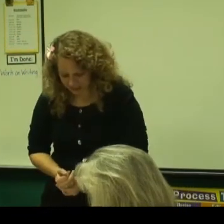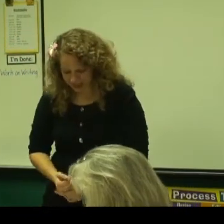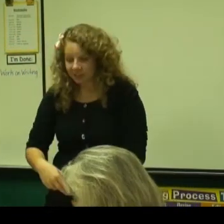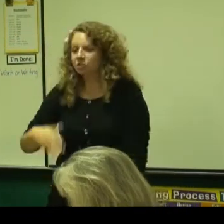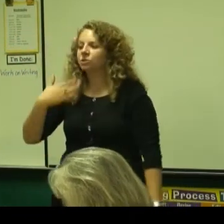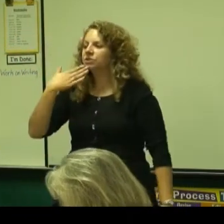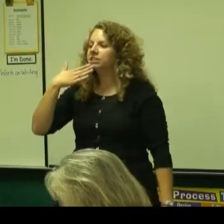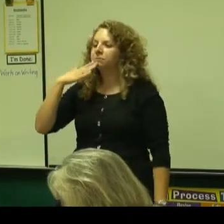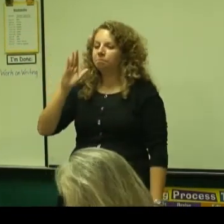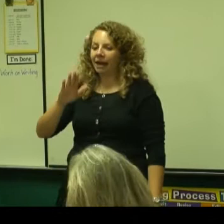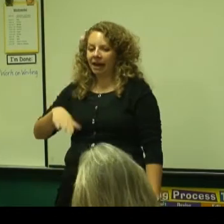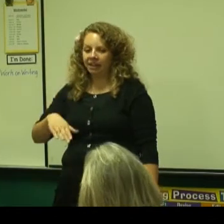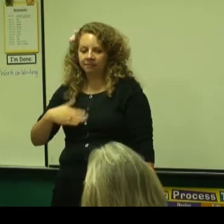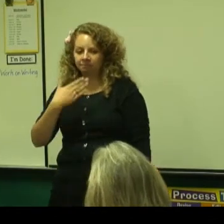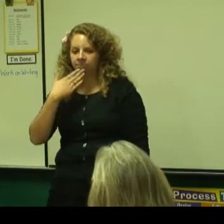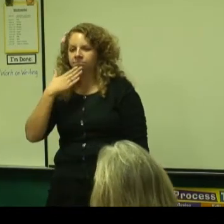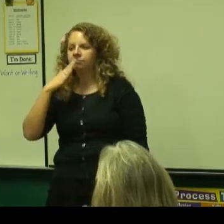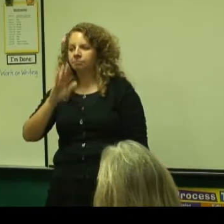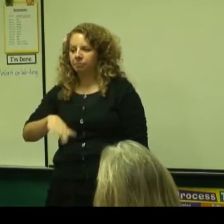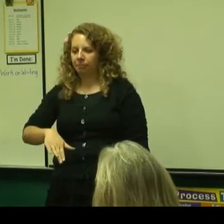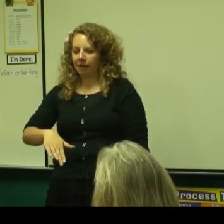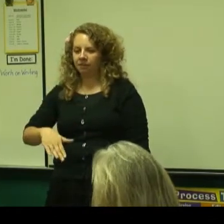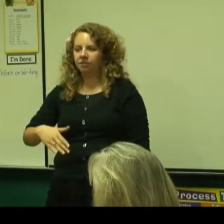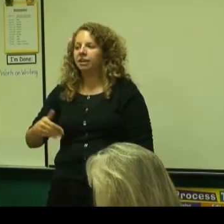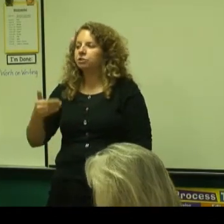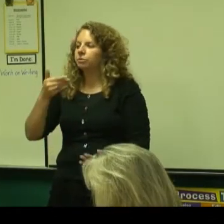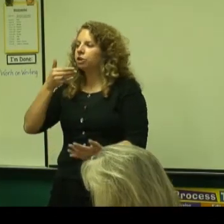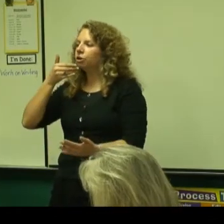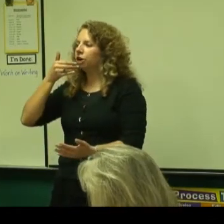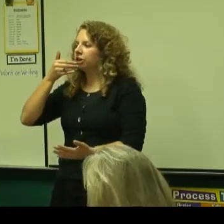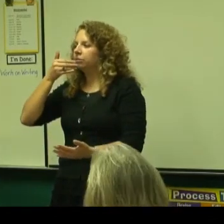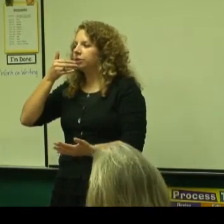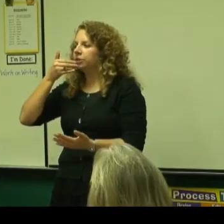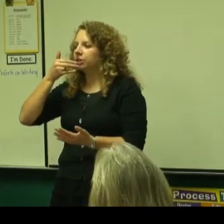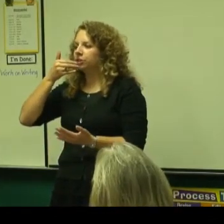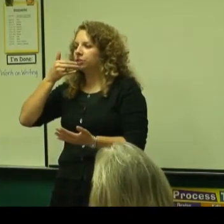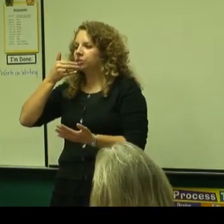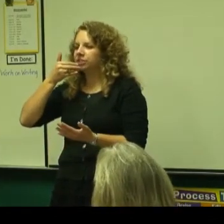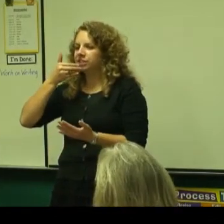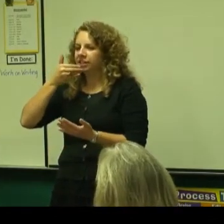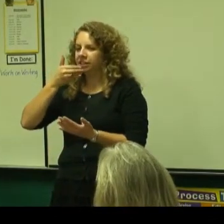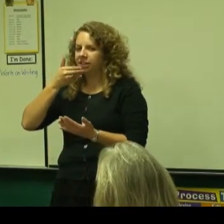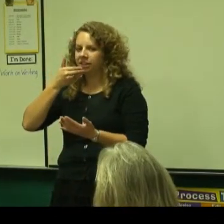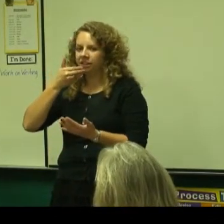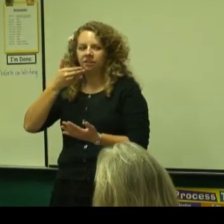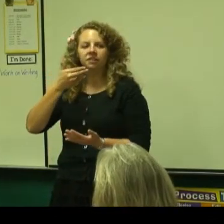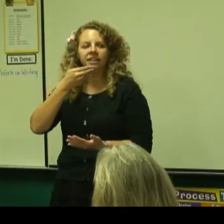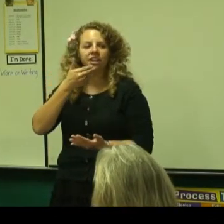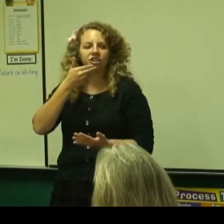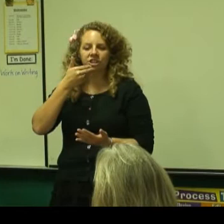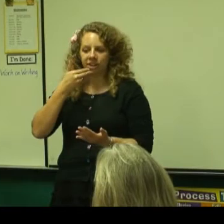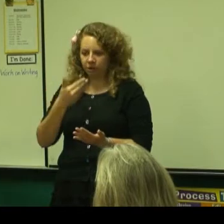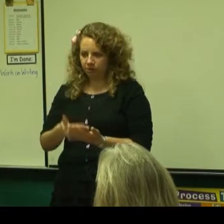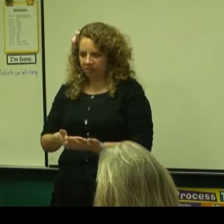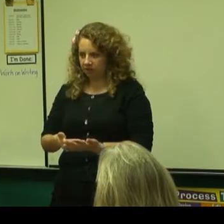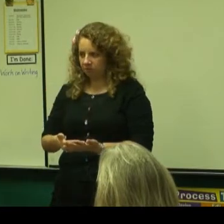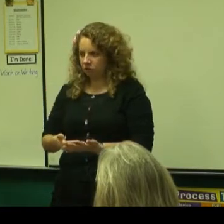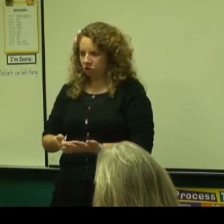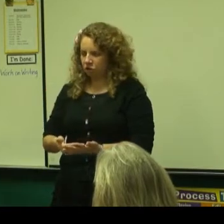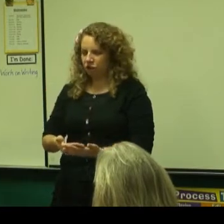Okay, so this is bad. Bad. Okay, so we know good. We know that good starts here, like at your chin, and goes down. Good,